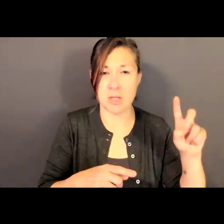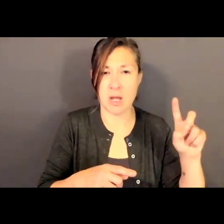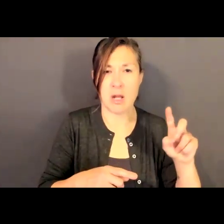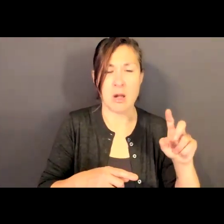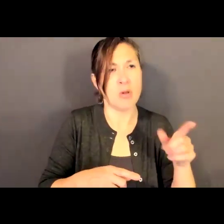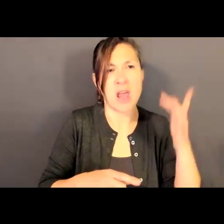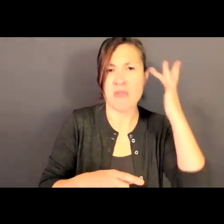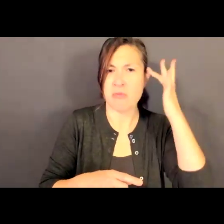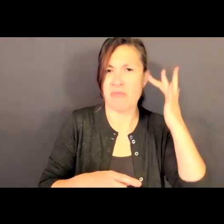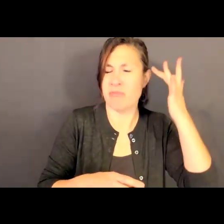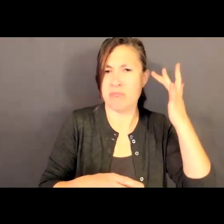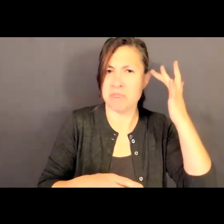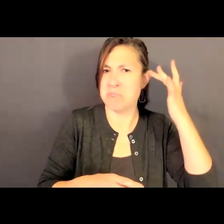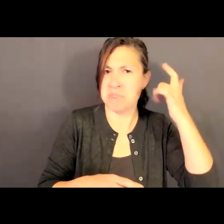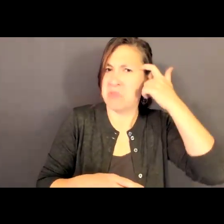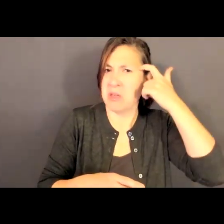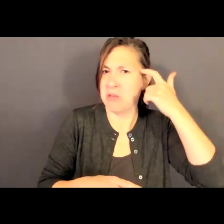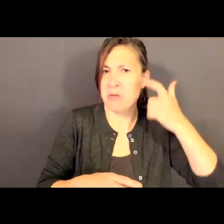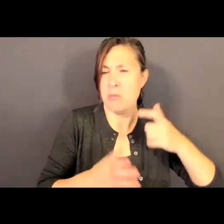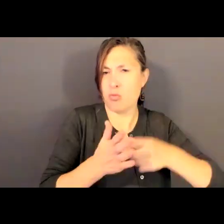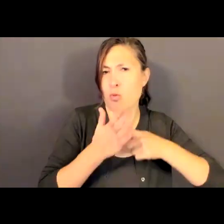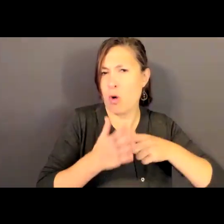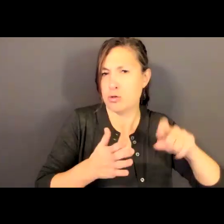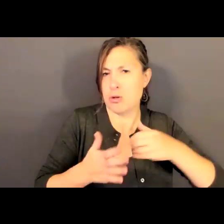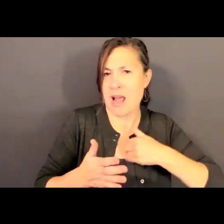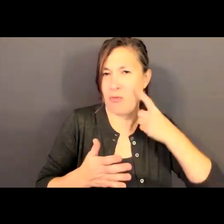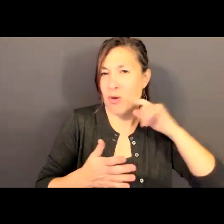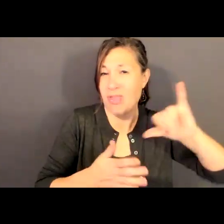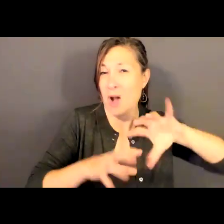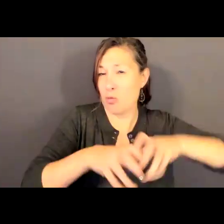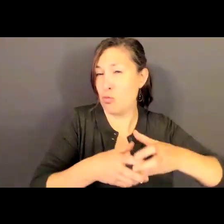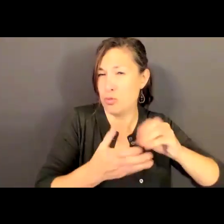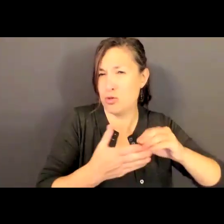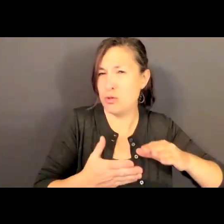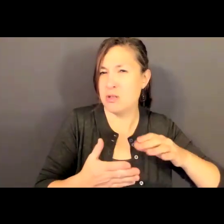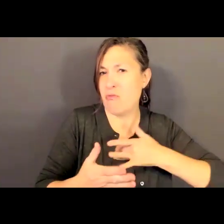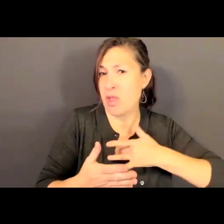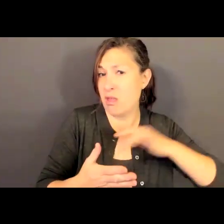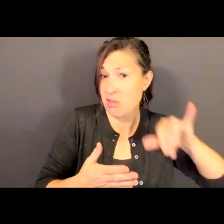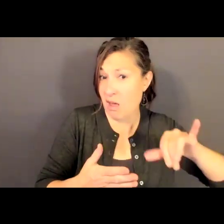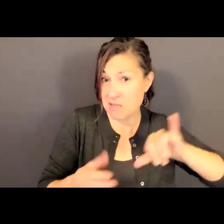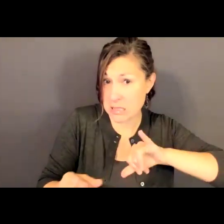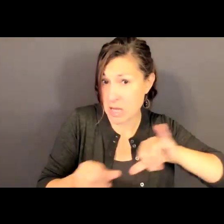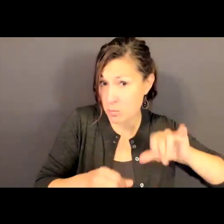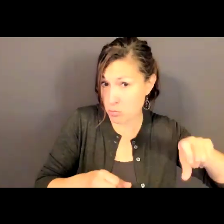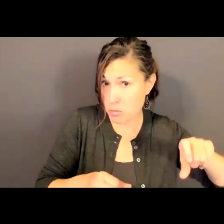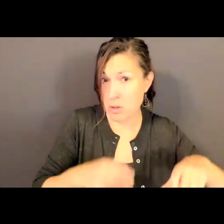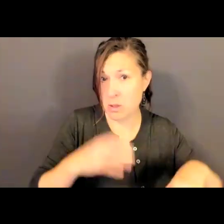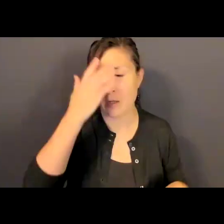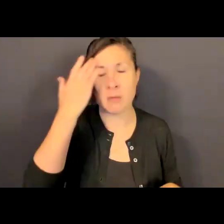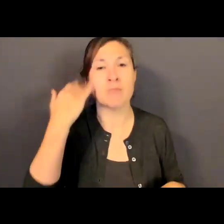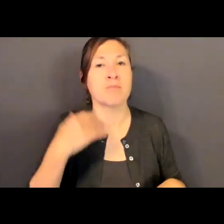be for their particular group of students? We have. We went through a process last year. There's